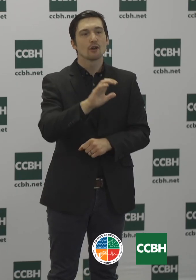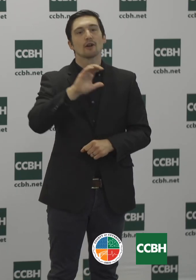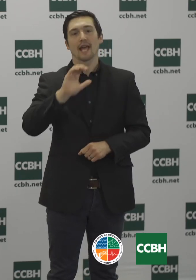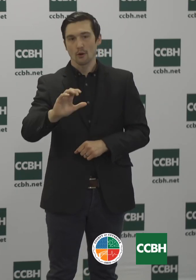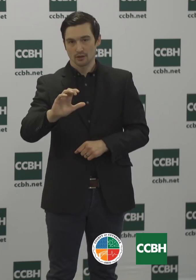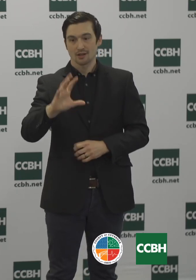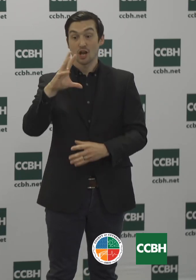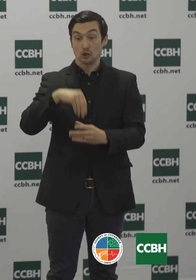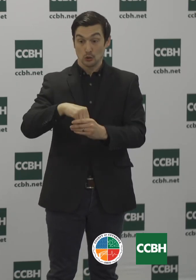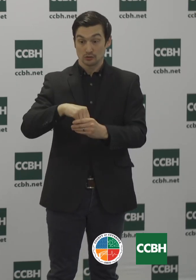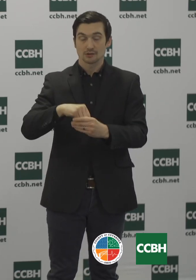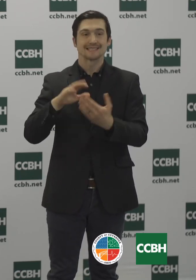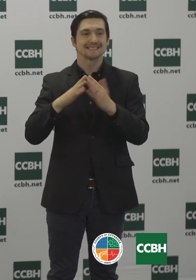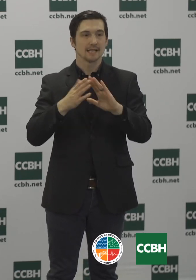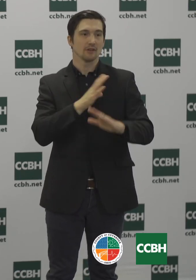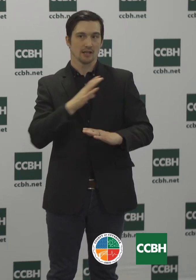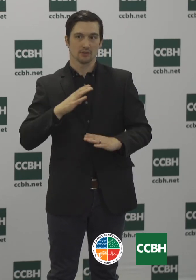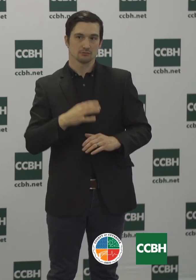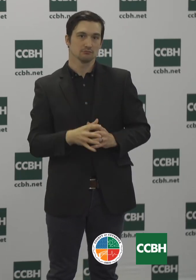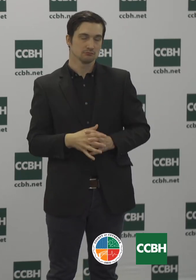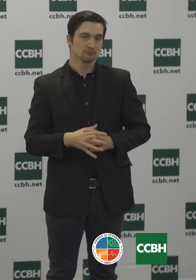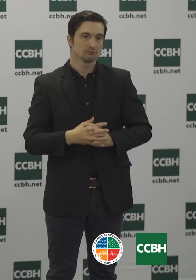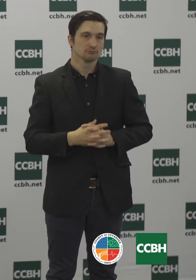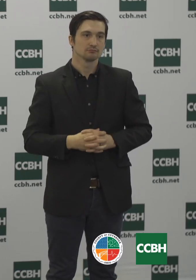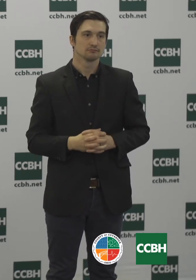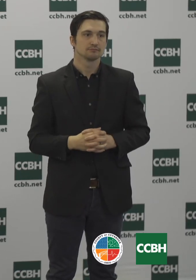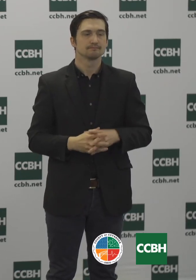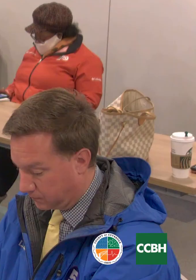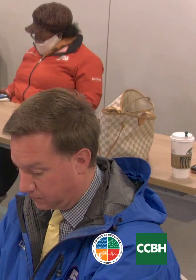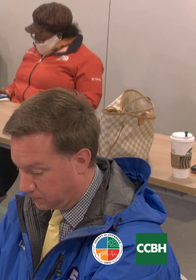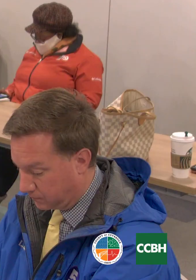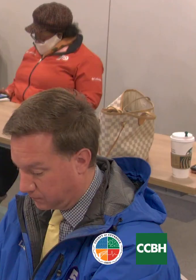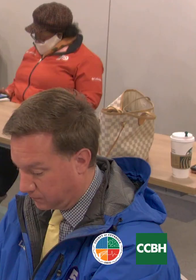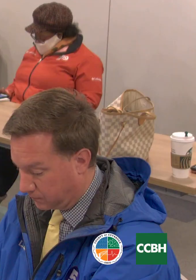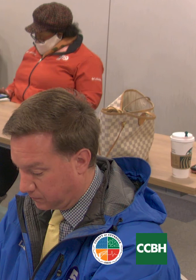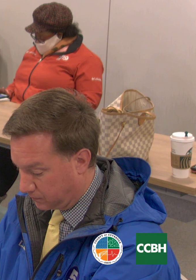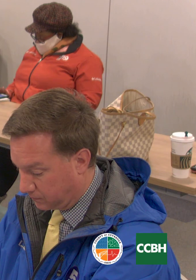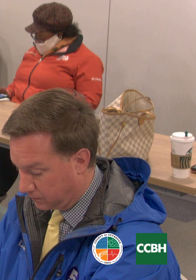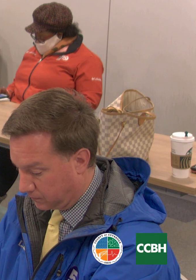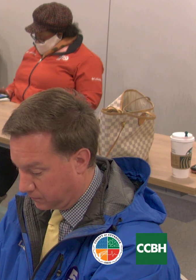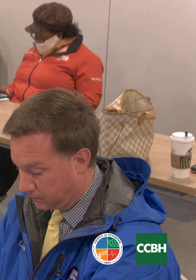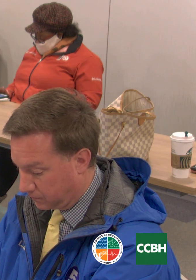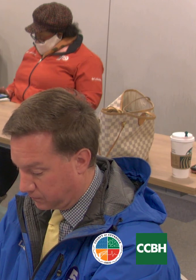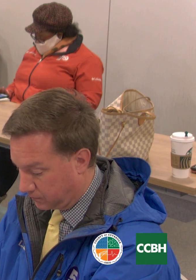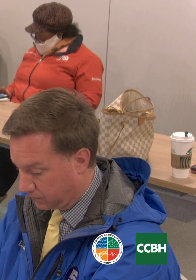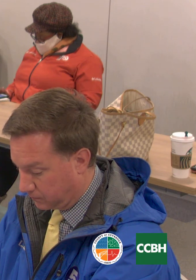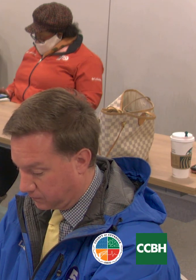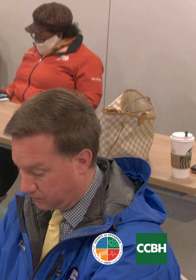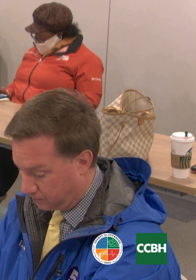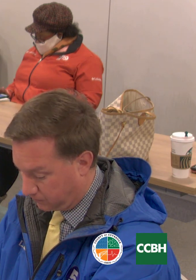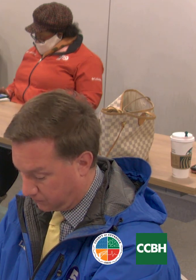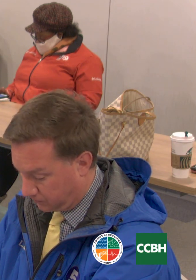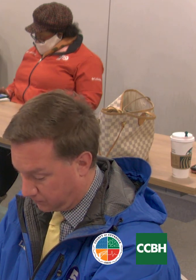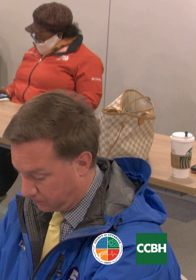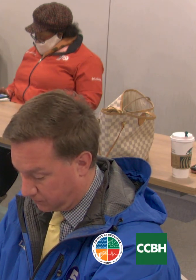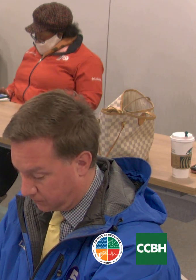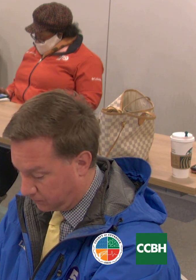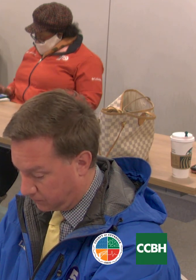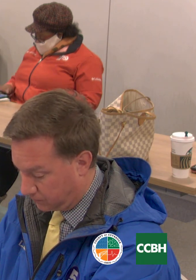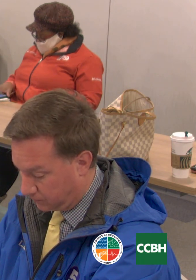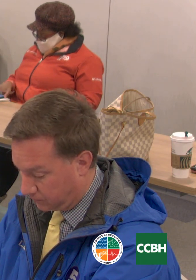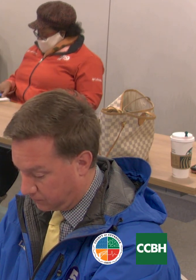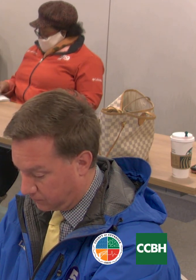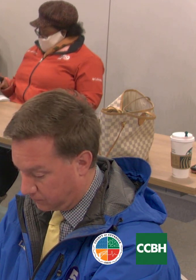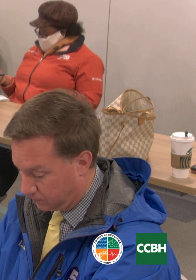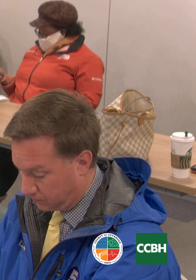which includes the City of Cleveland. And I'm wondering a little bit, I know we've talked about the testing shortages in recent